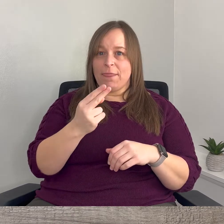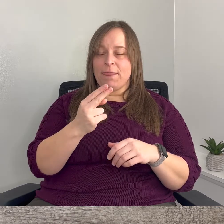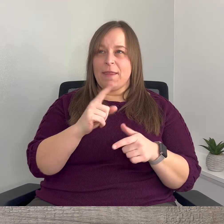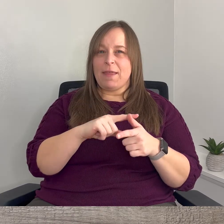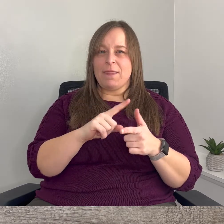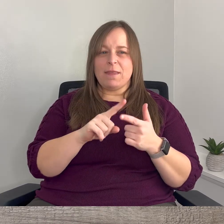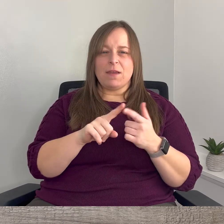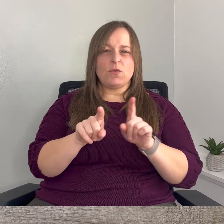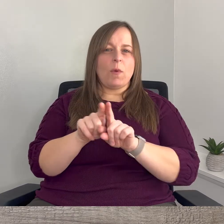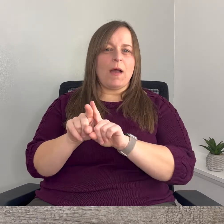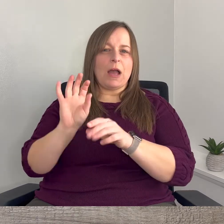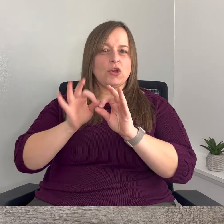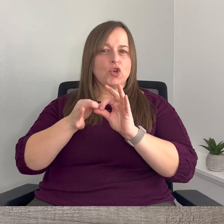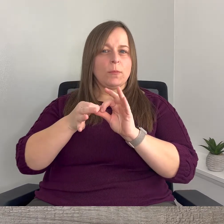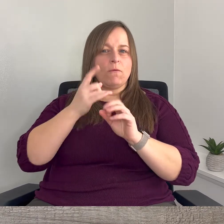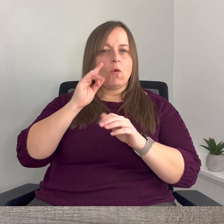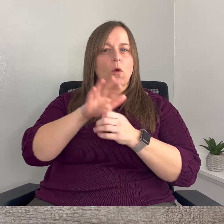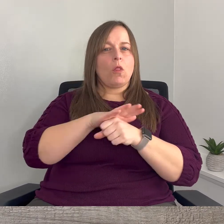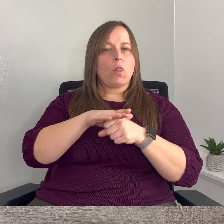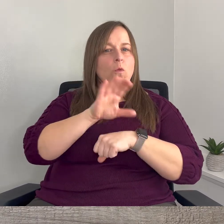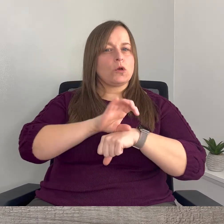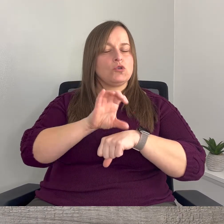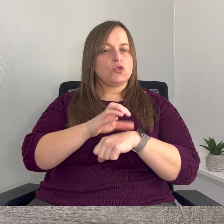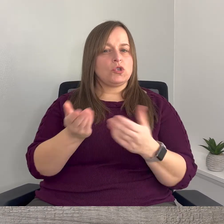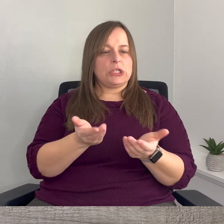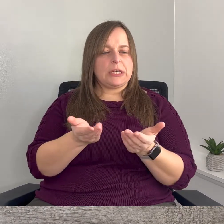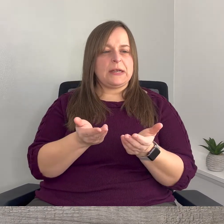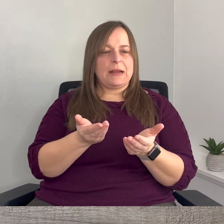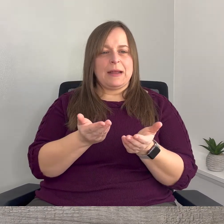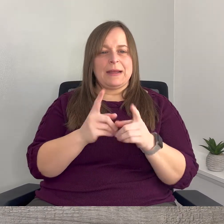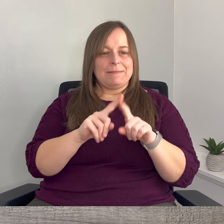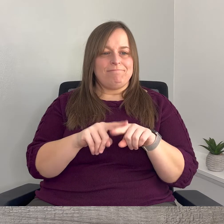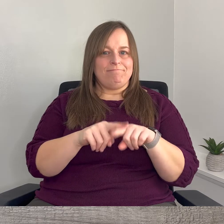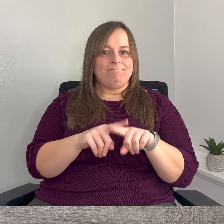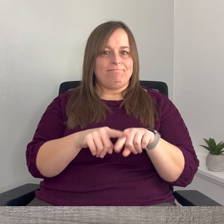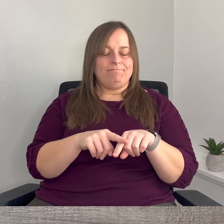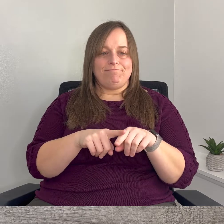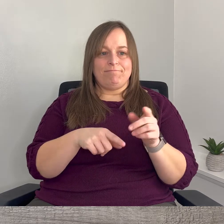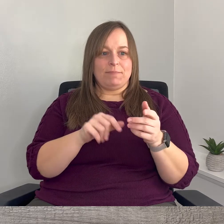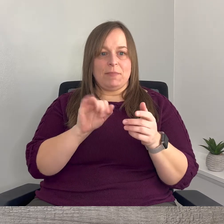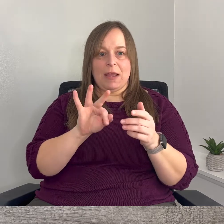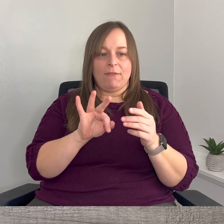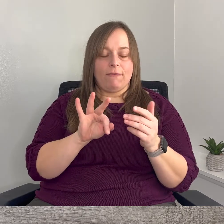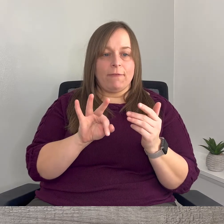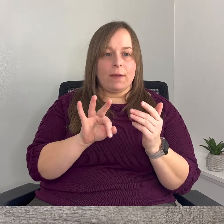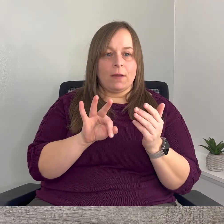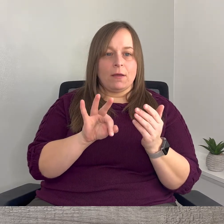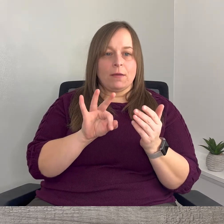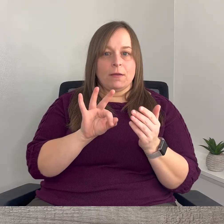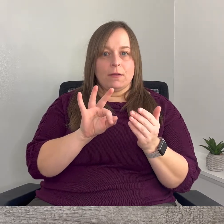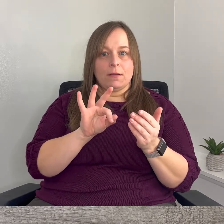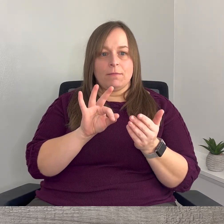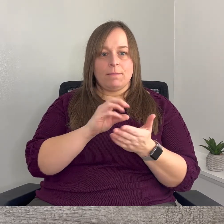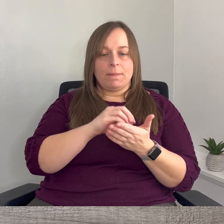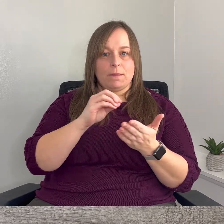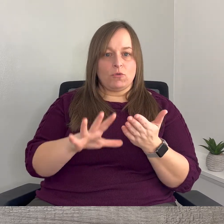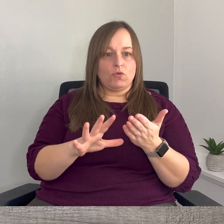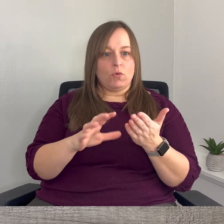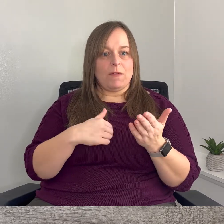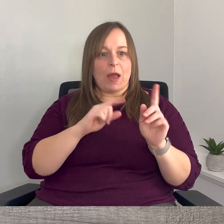on the 20th. And as well as I interpret for a local church here. And that is just hit or miss if